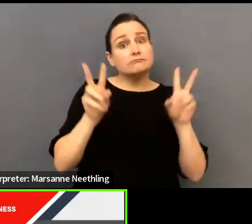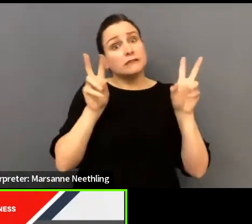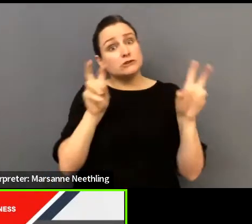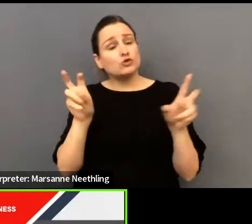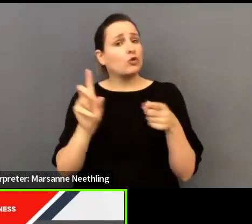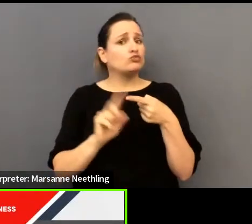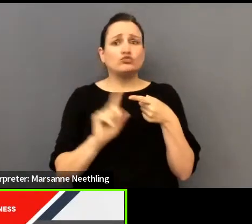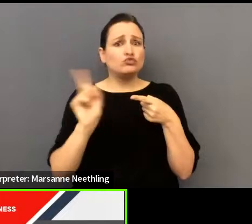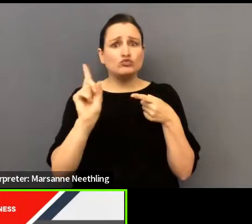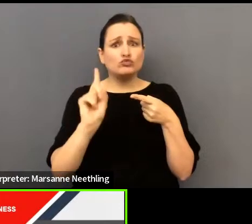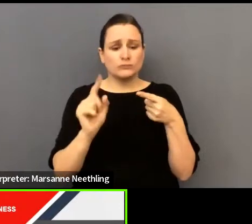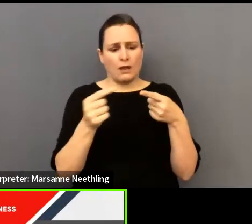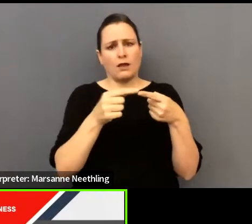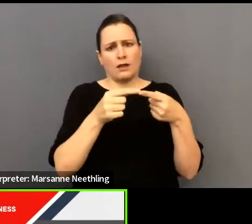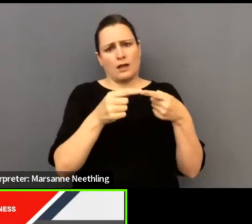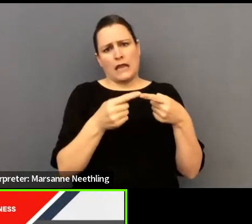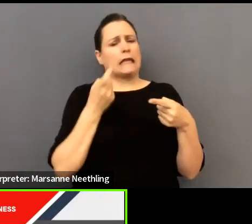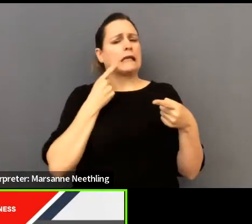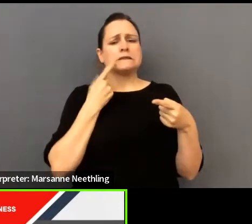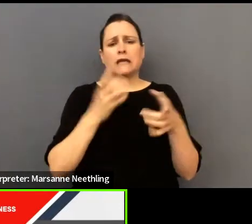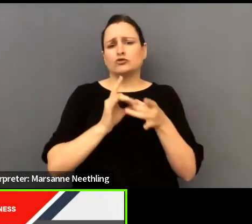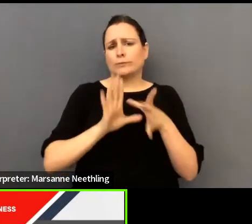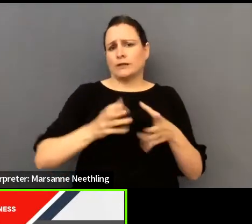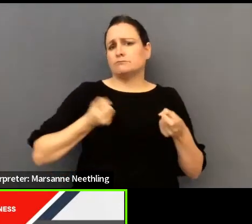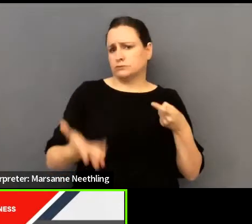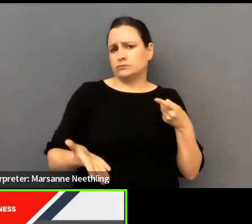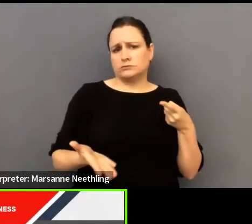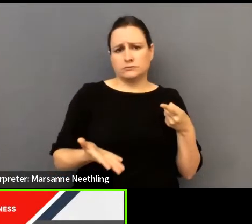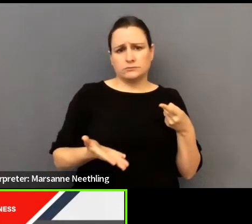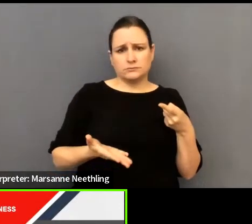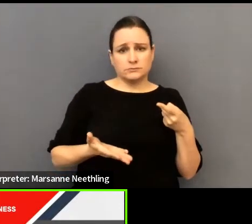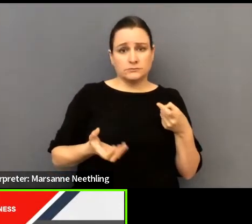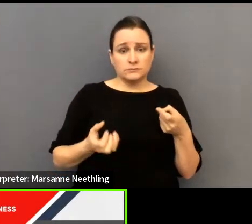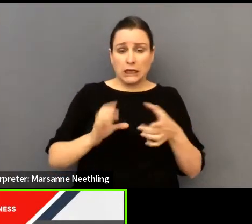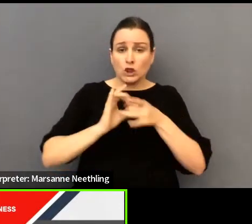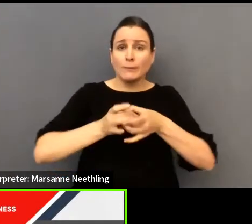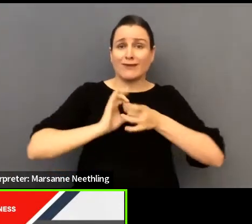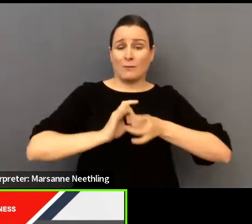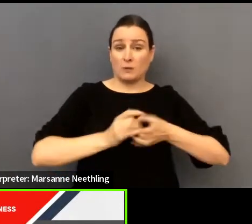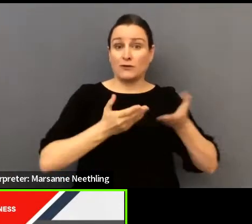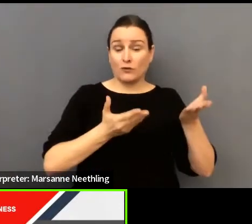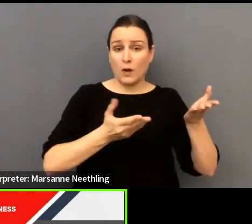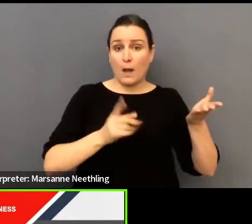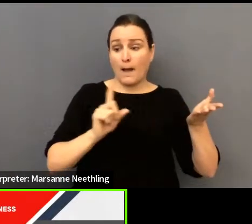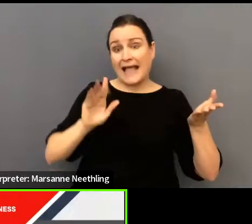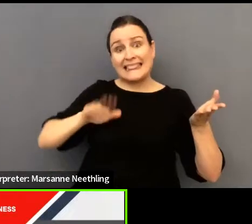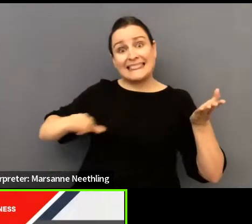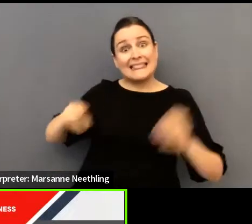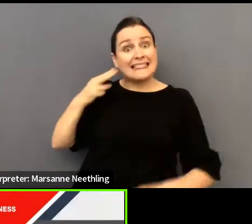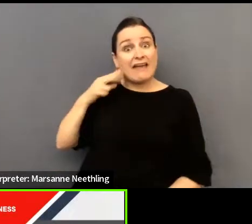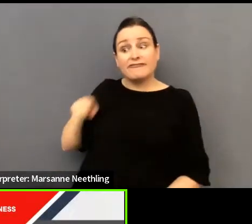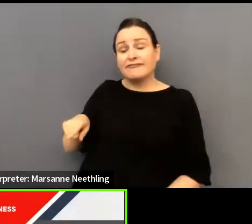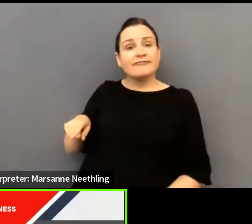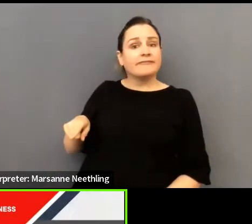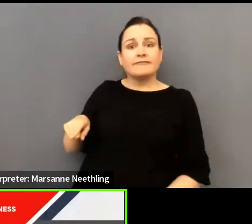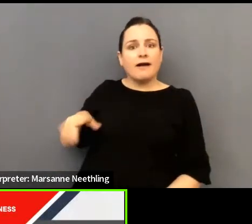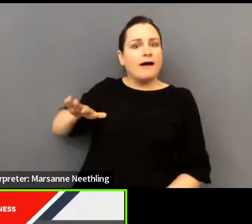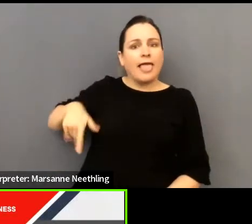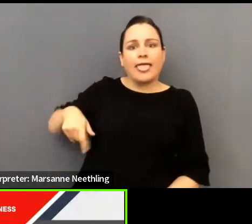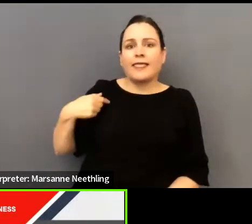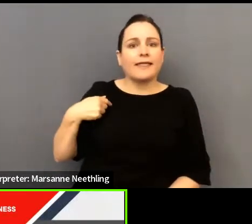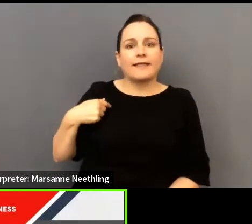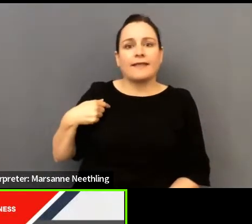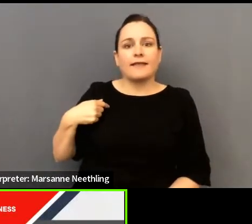we can provide sign language interpreter services until we're blue in the face, but if you don't get deaf learners to actually have the AP